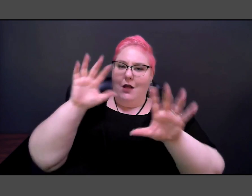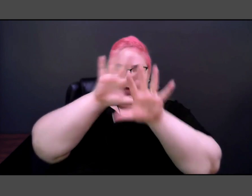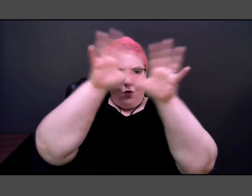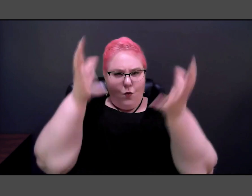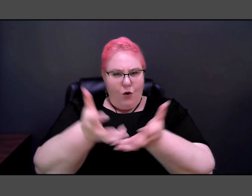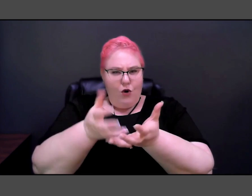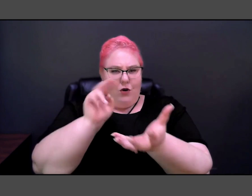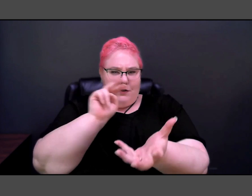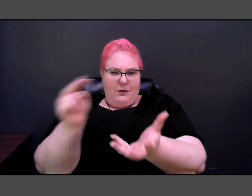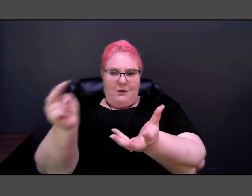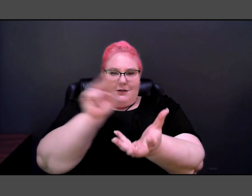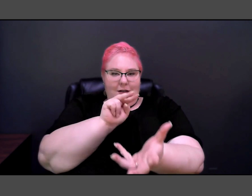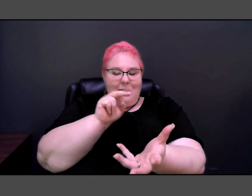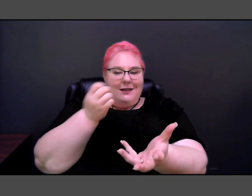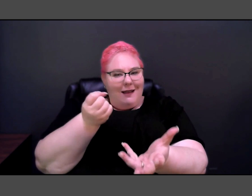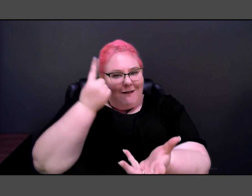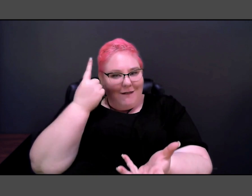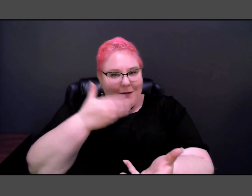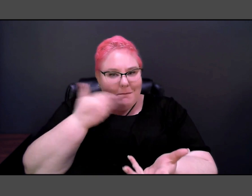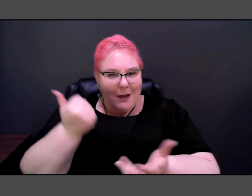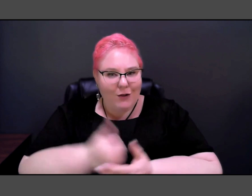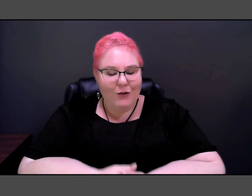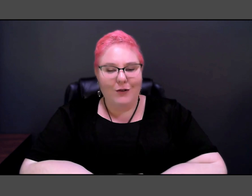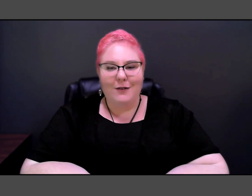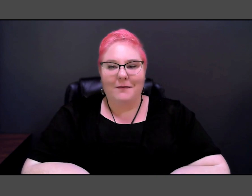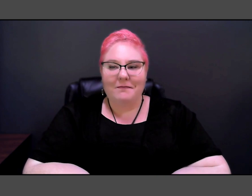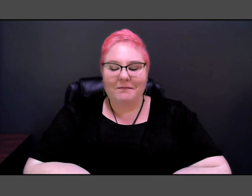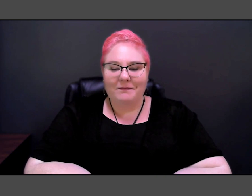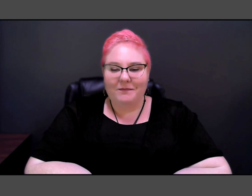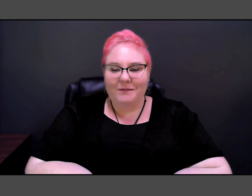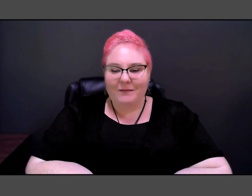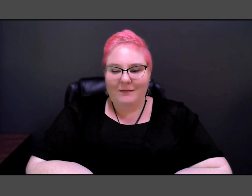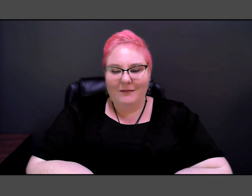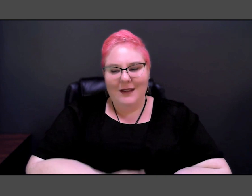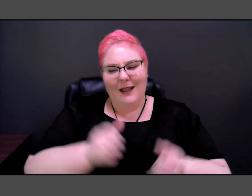perspective, and it just makes for